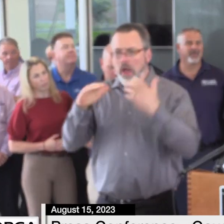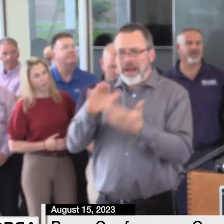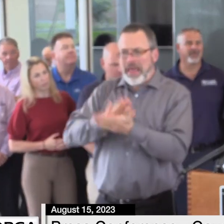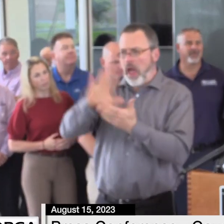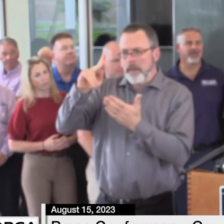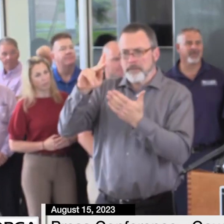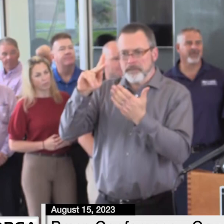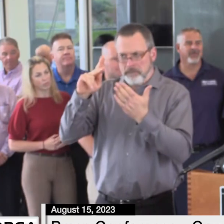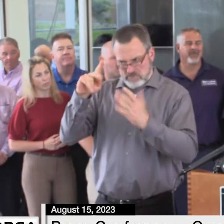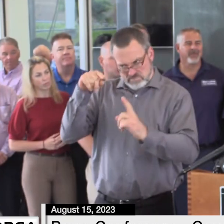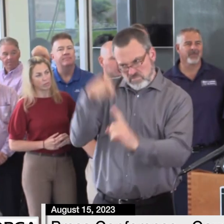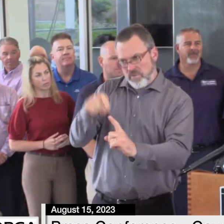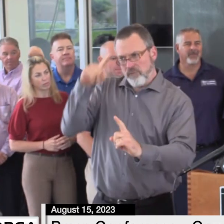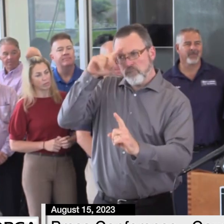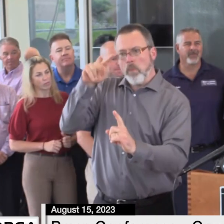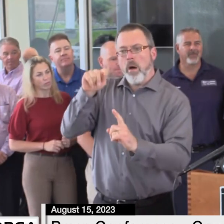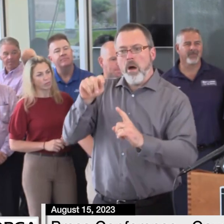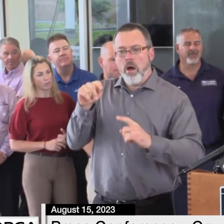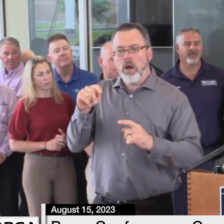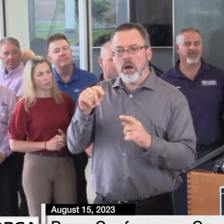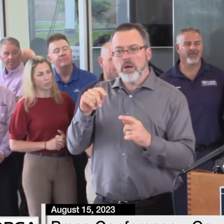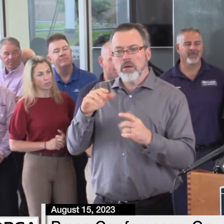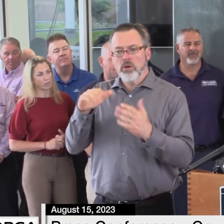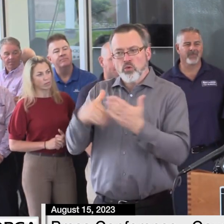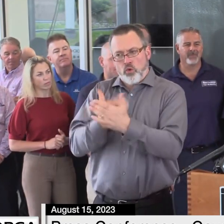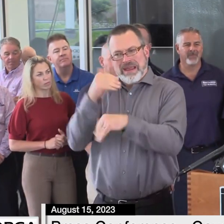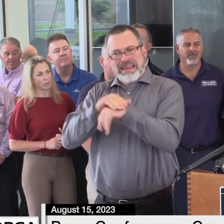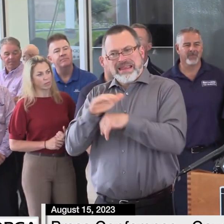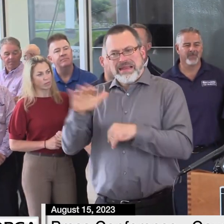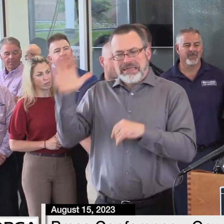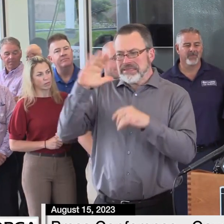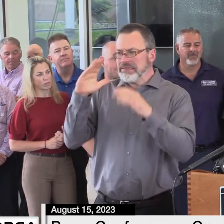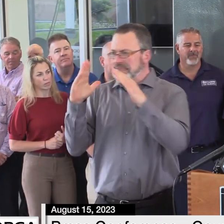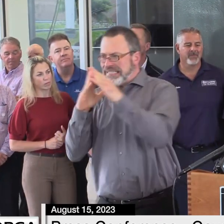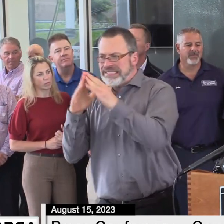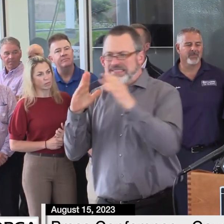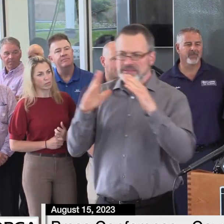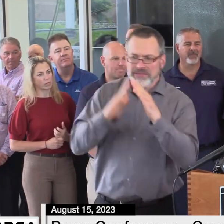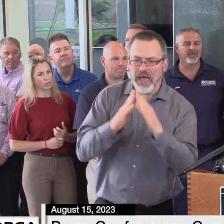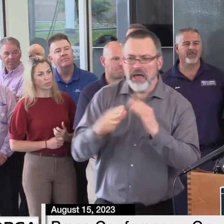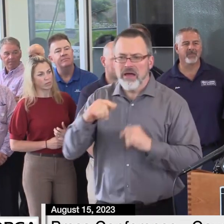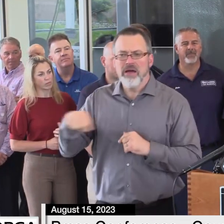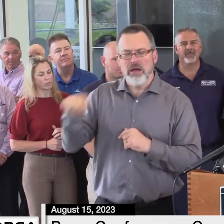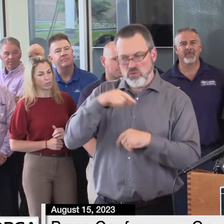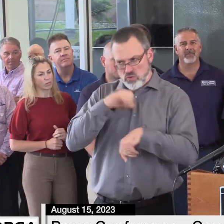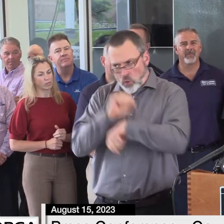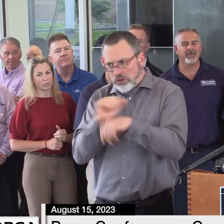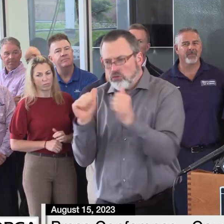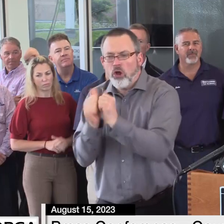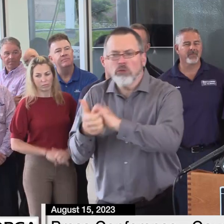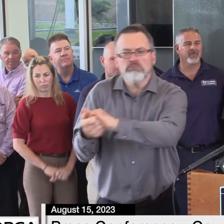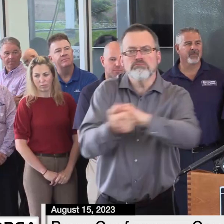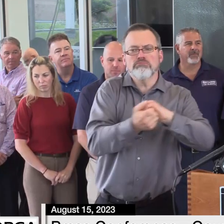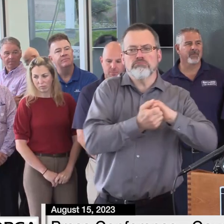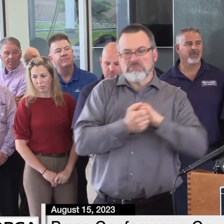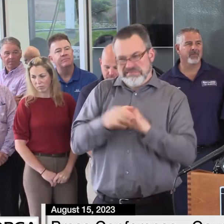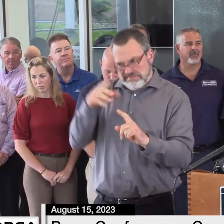Vermont and Subaru of New England and all cities and towns have teamed together to make happen on Saturday, August